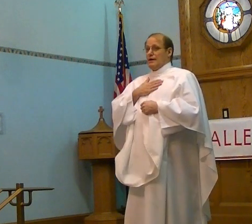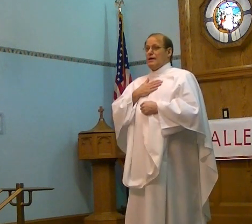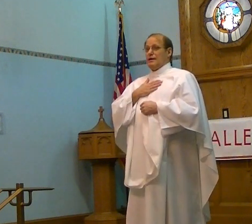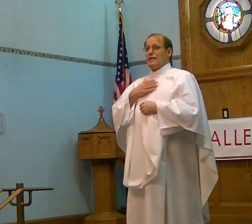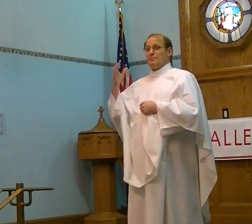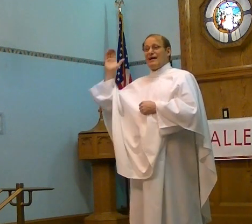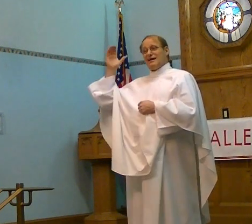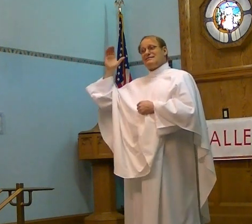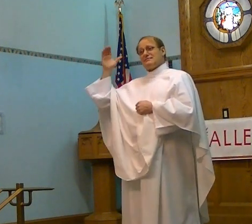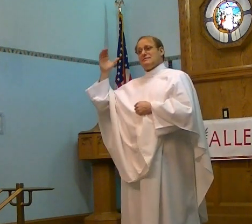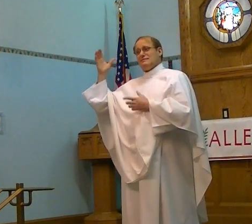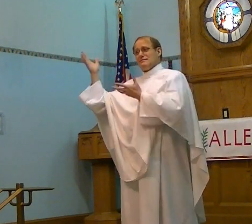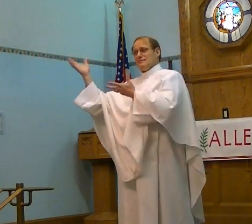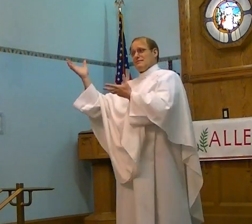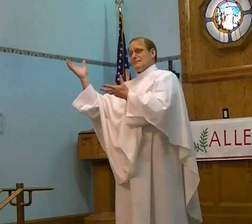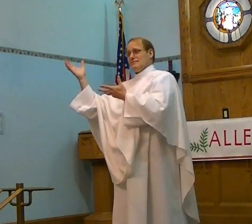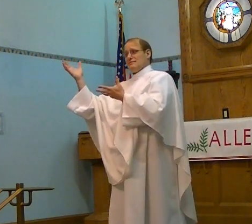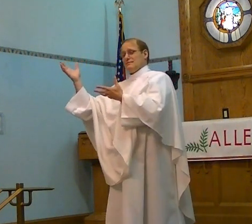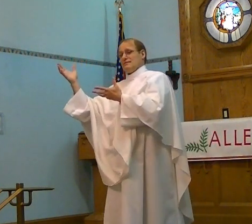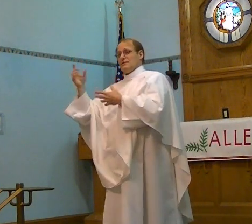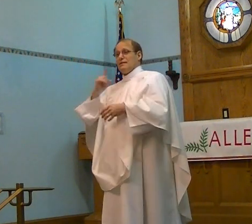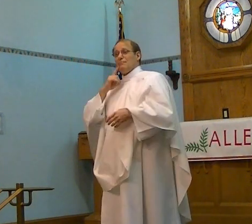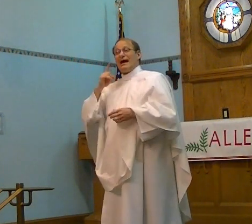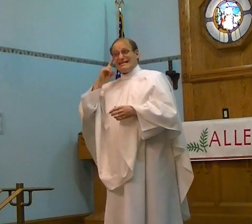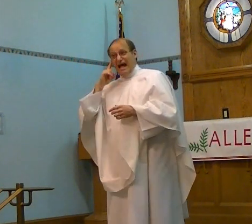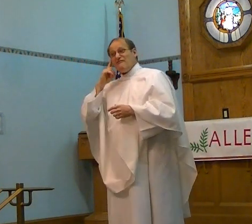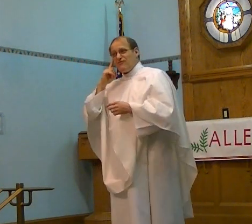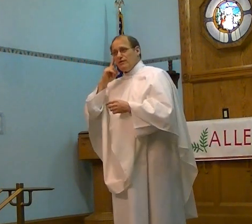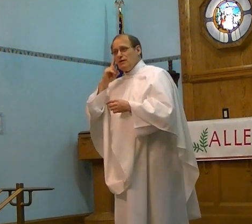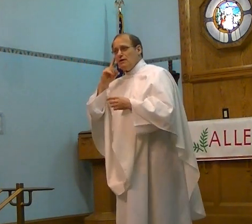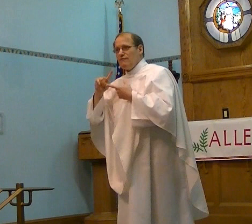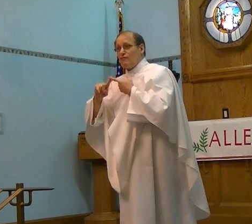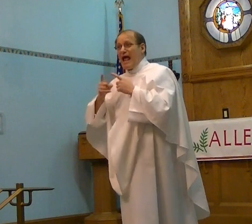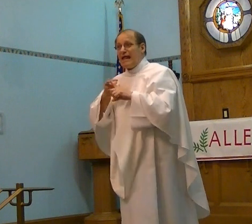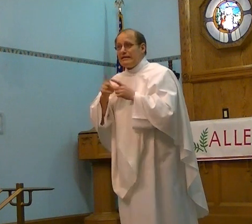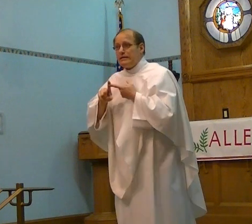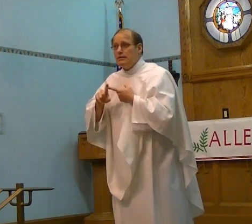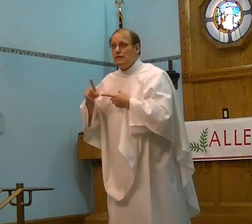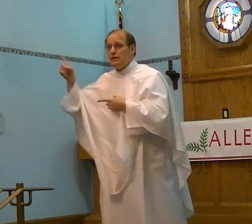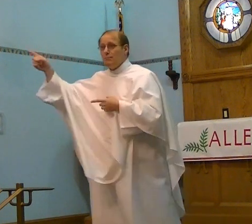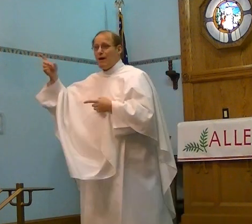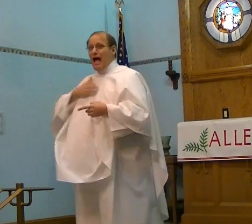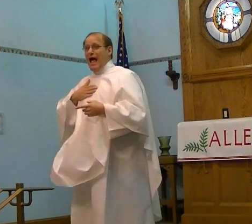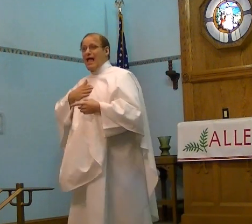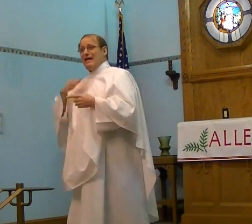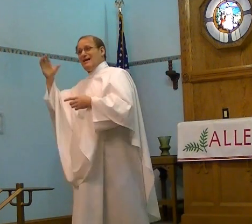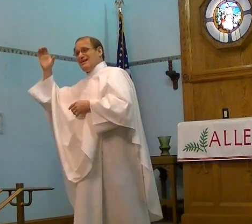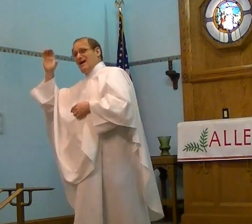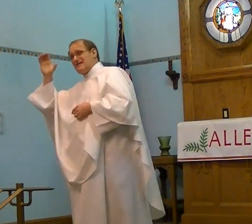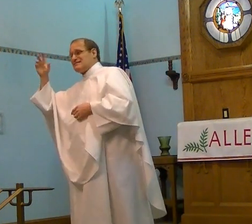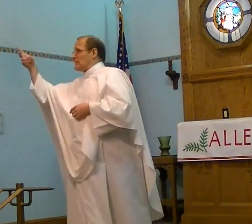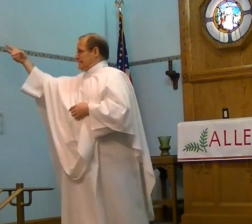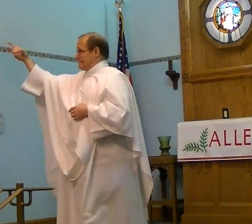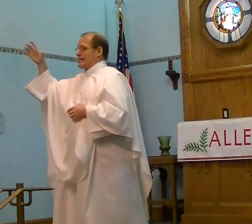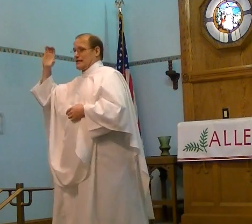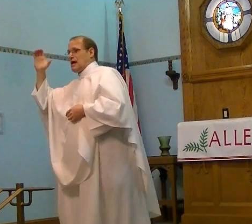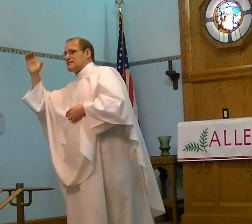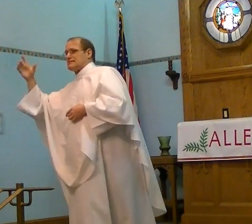My cousin, my deaf friend, my cousin, my second cousin.